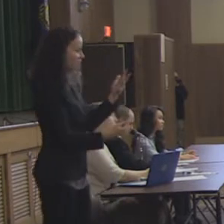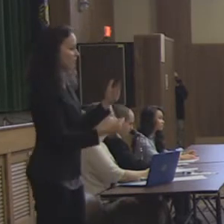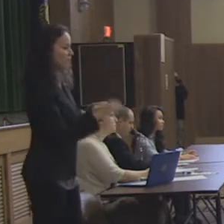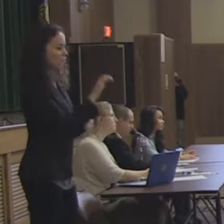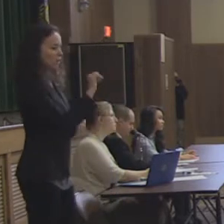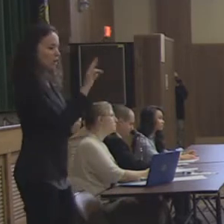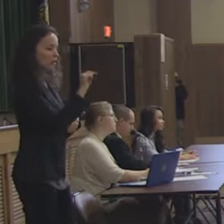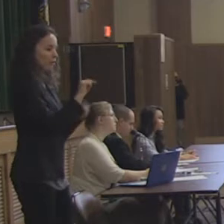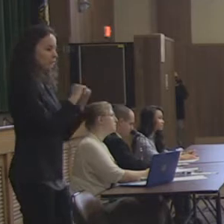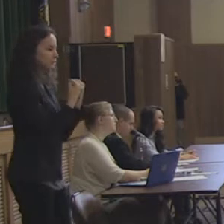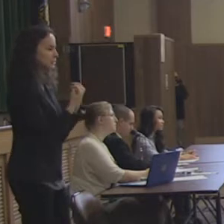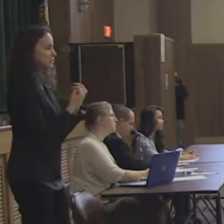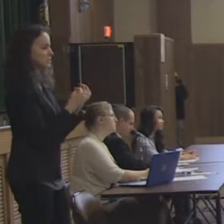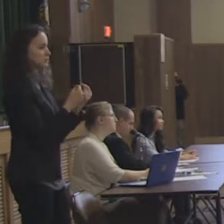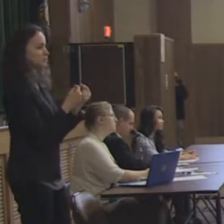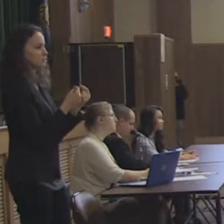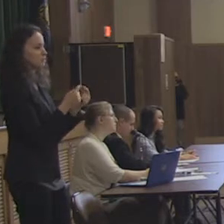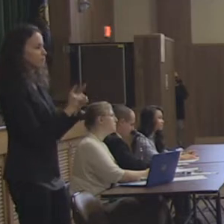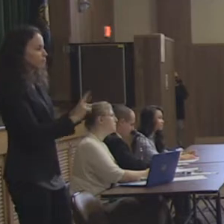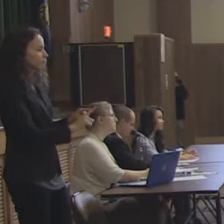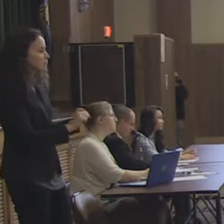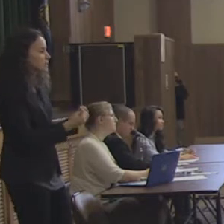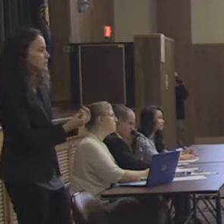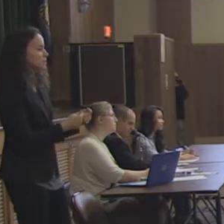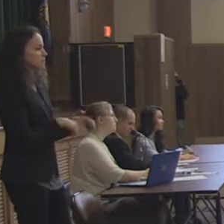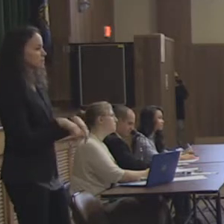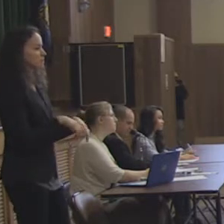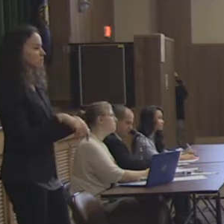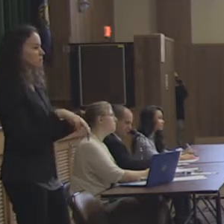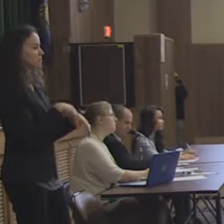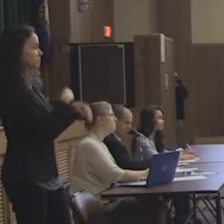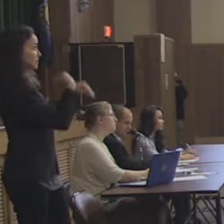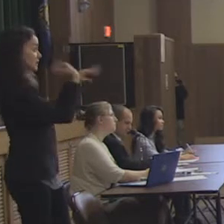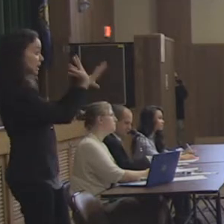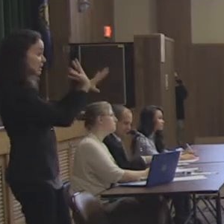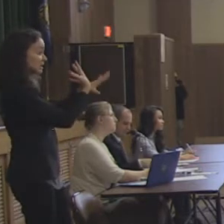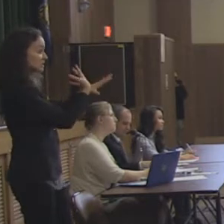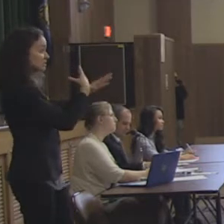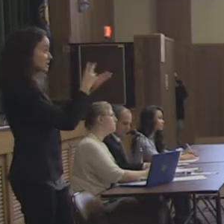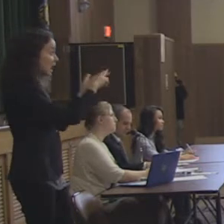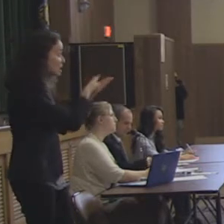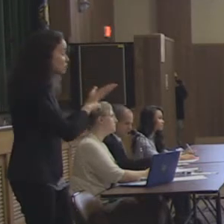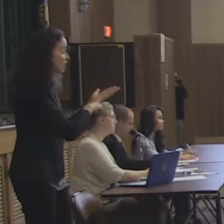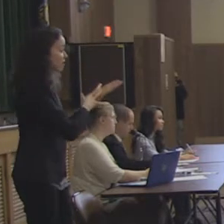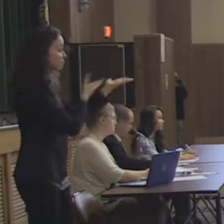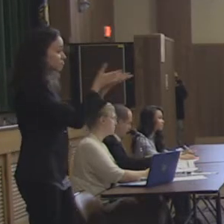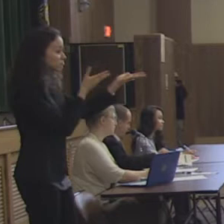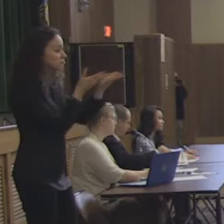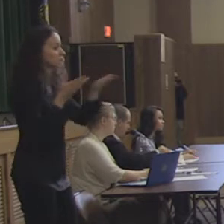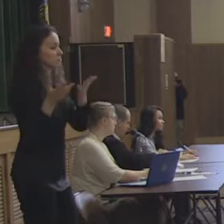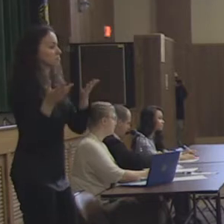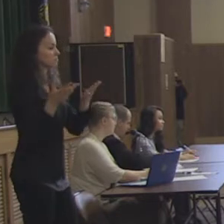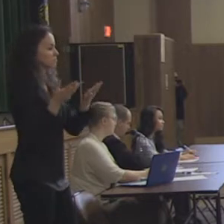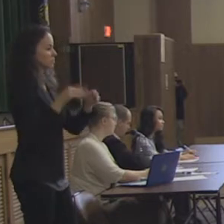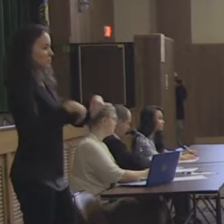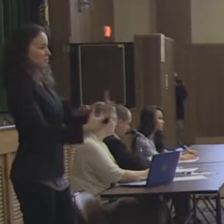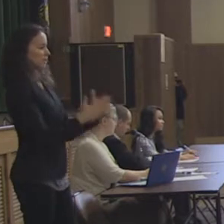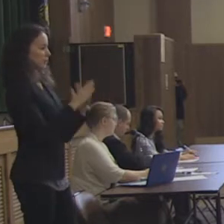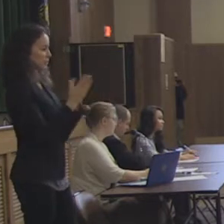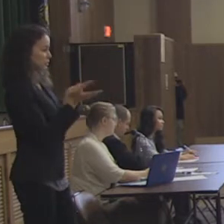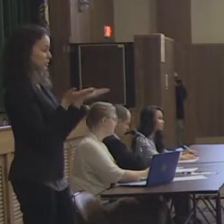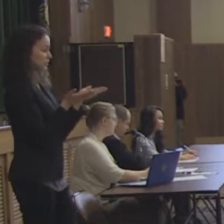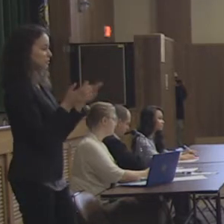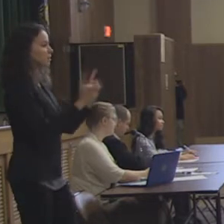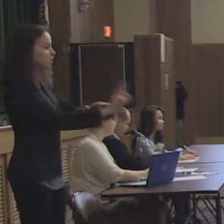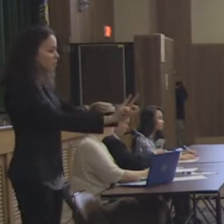team, this team. We have health complex has contracts out with a number of people in the community for community service.